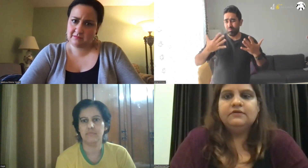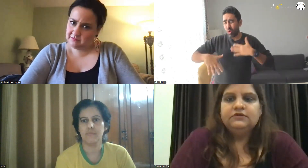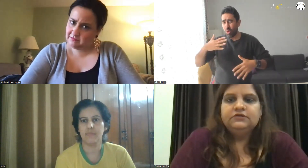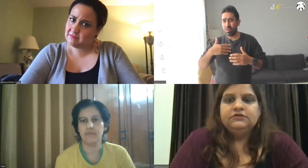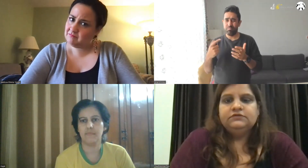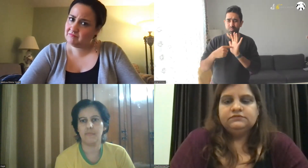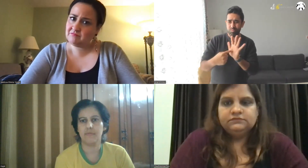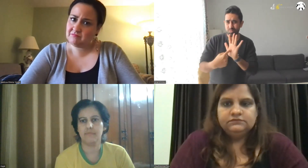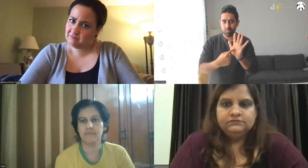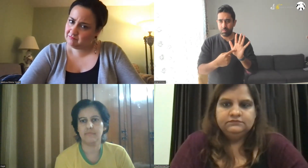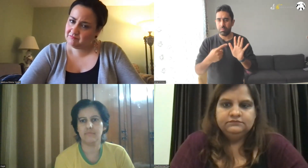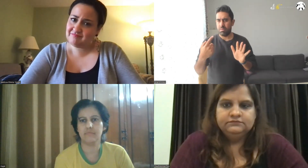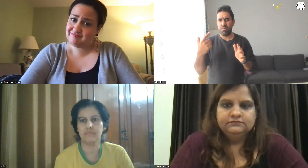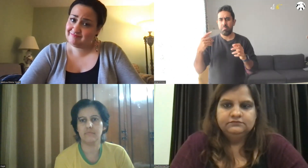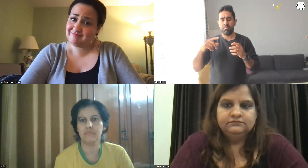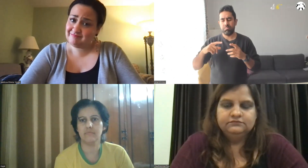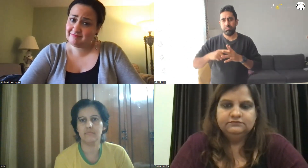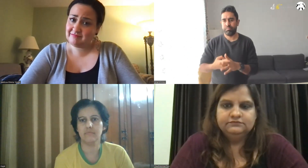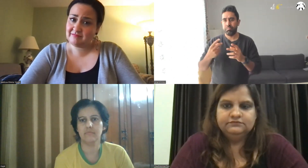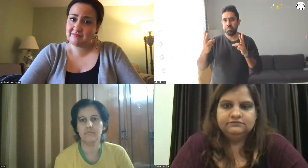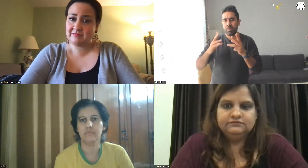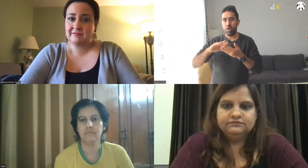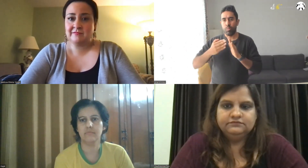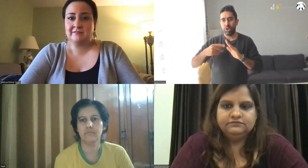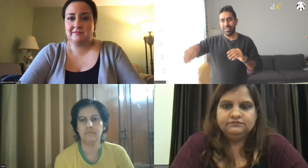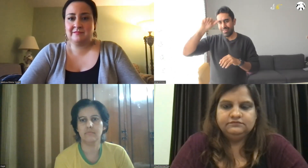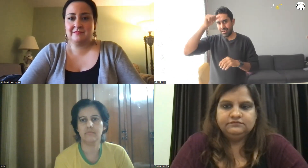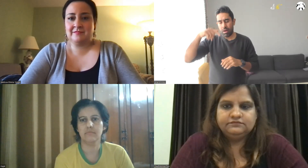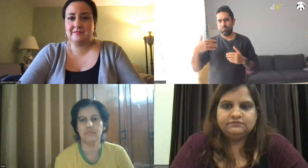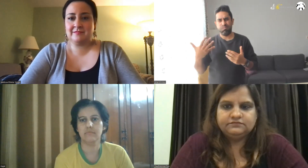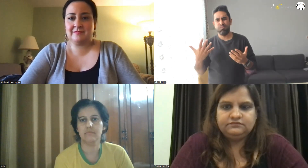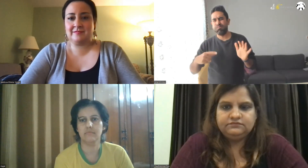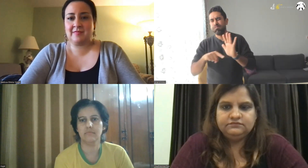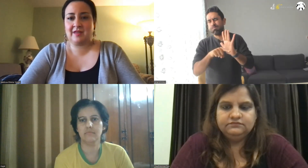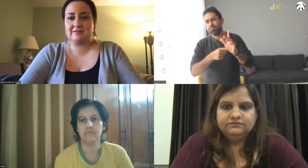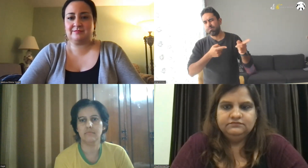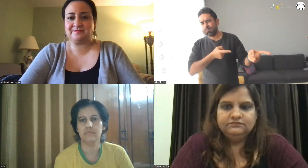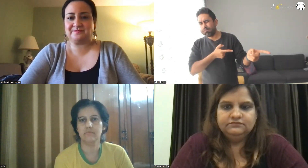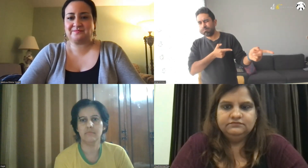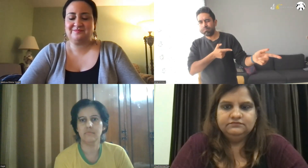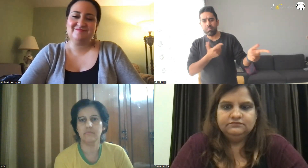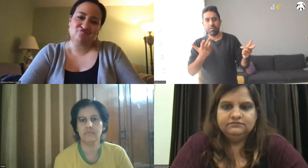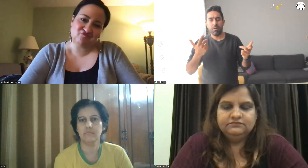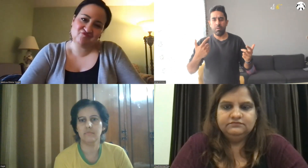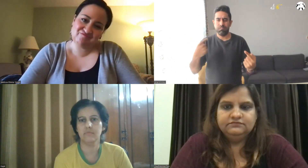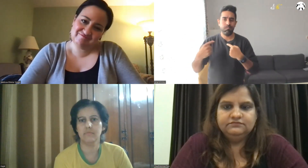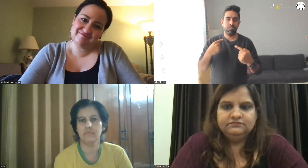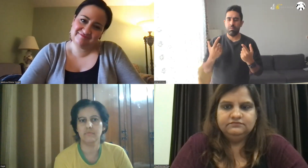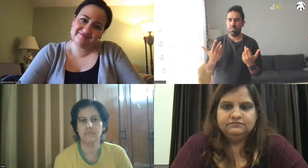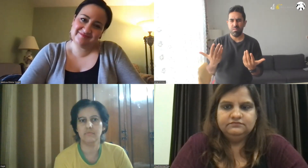we really have to face a lot of detrimental consequences, a lot of negativity